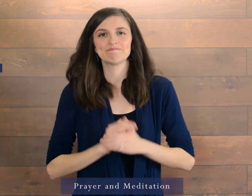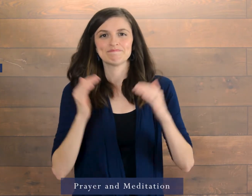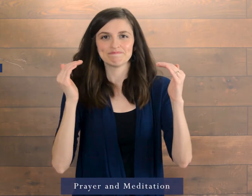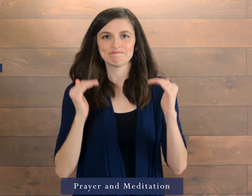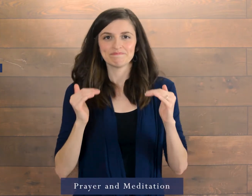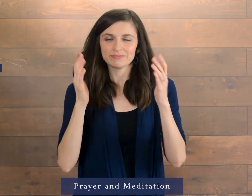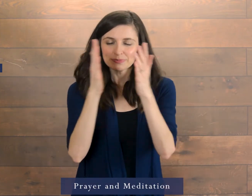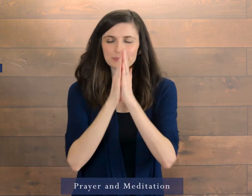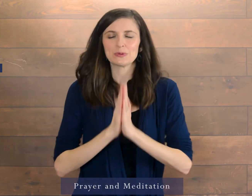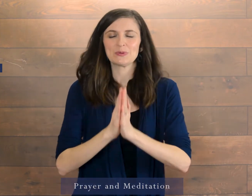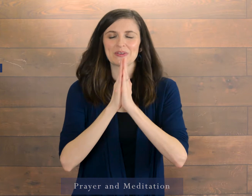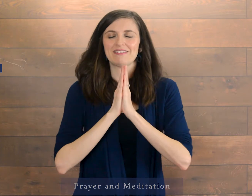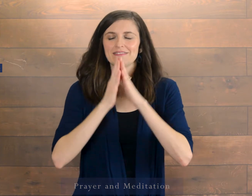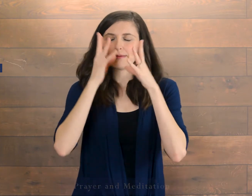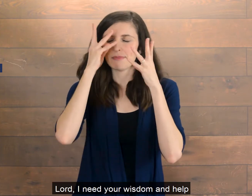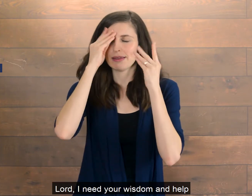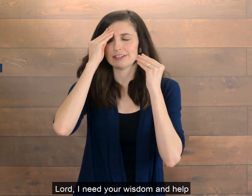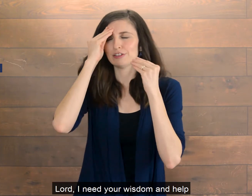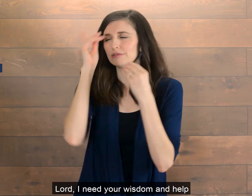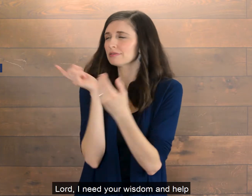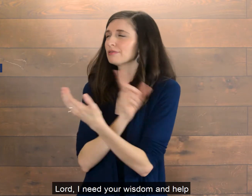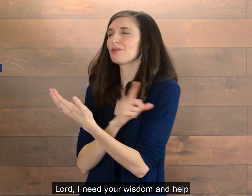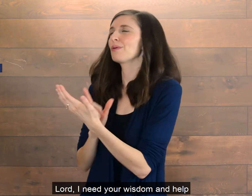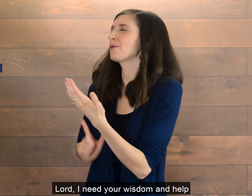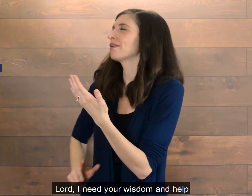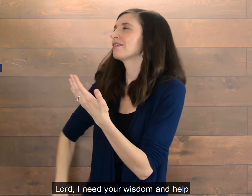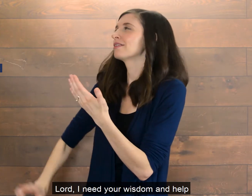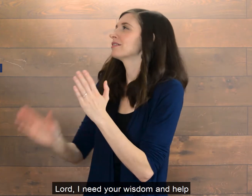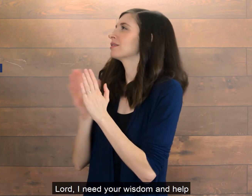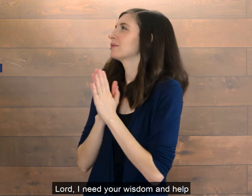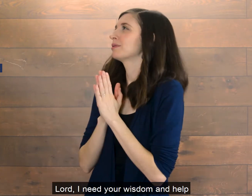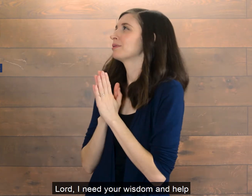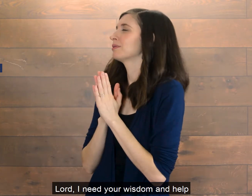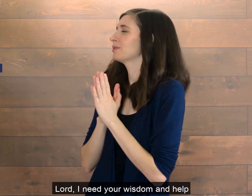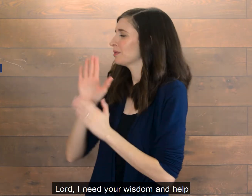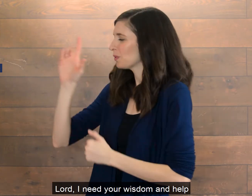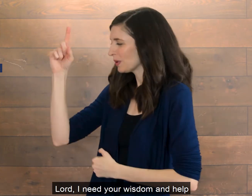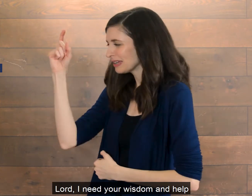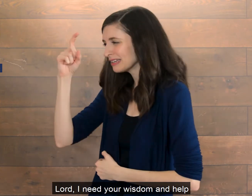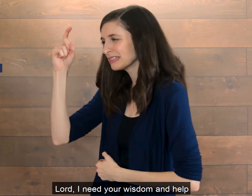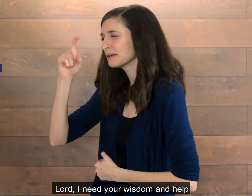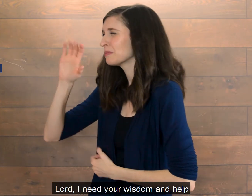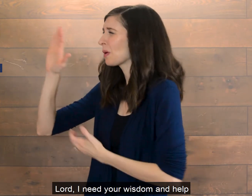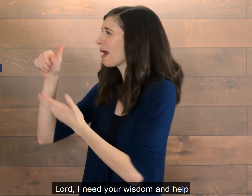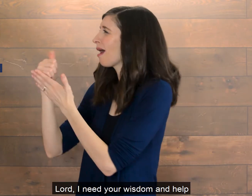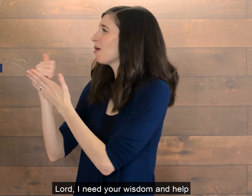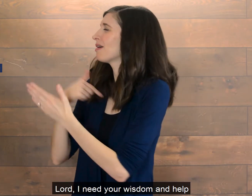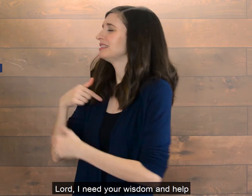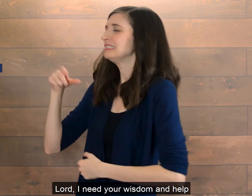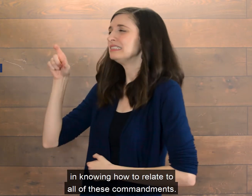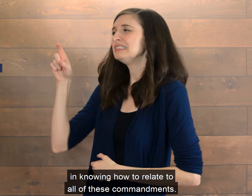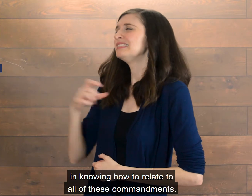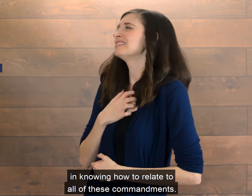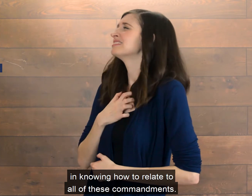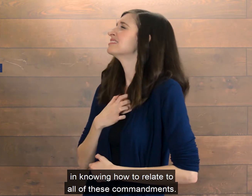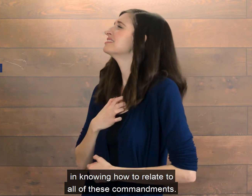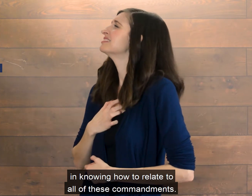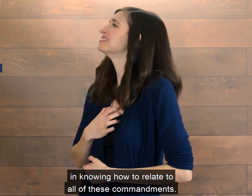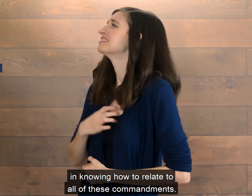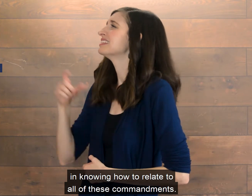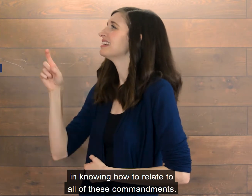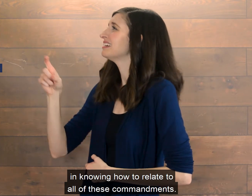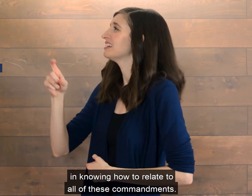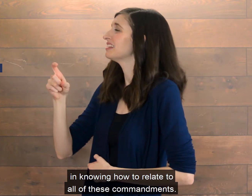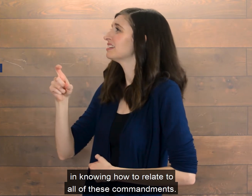Prayer and meditation. Lord, I need your wisdom and help in knowing how